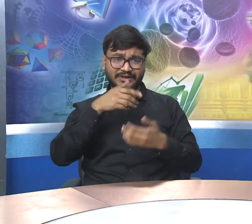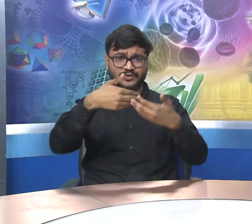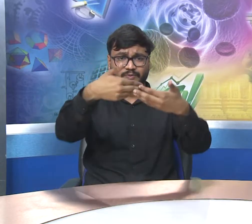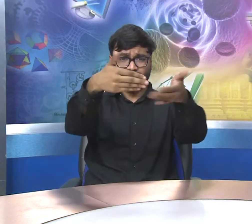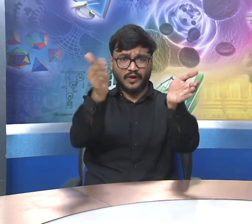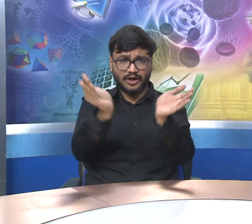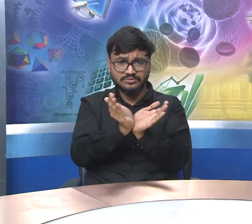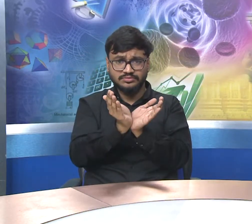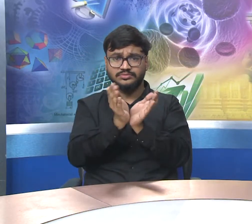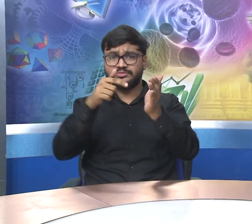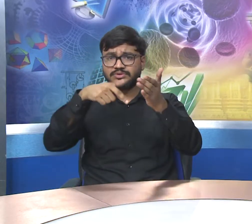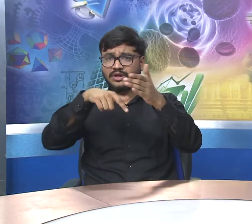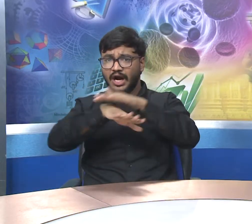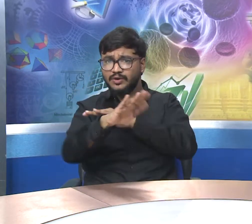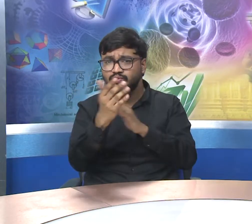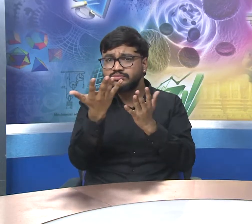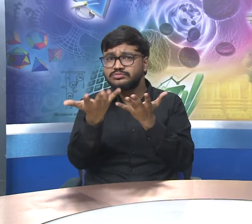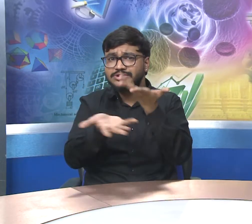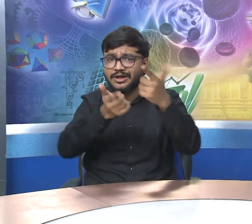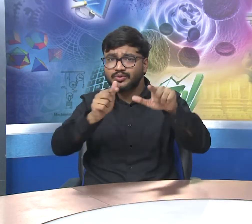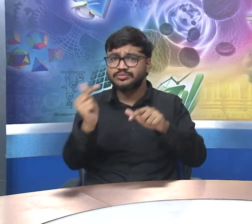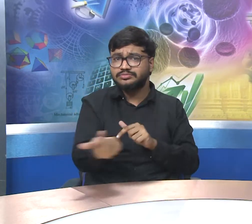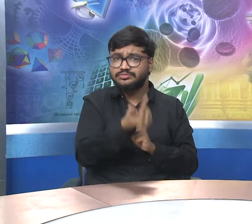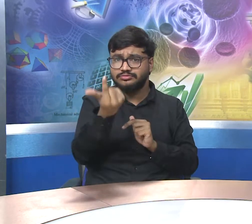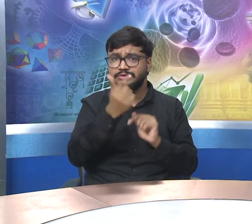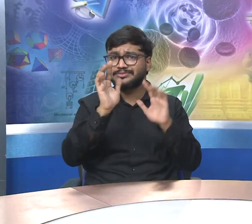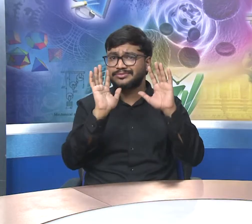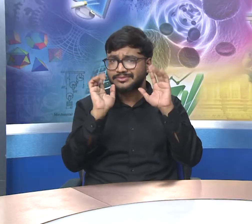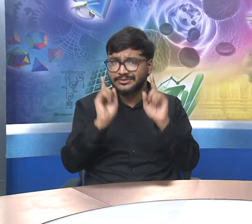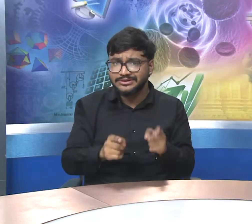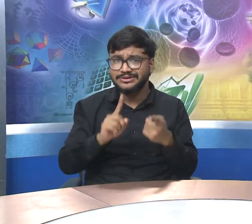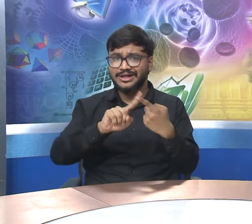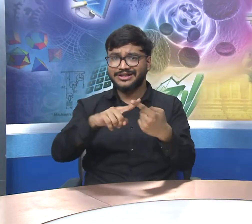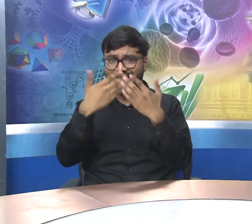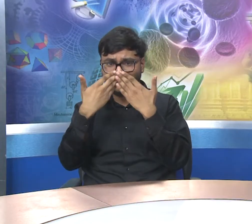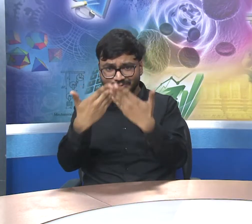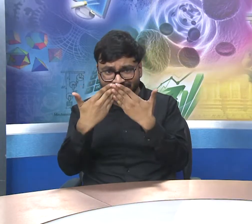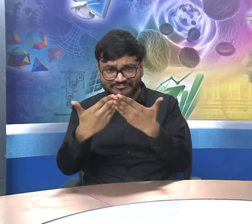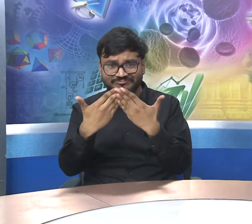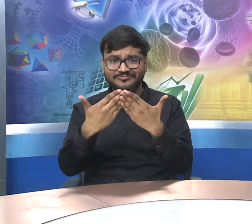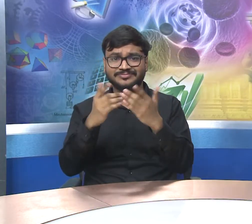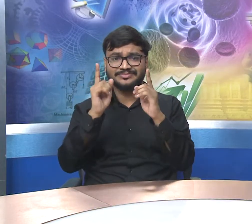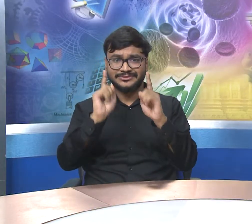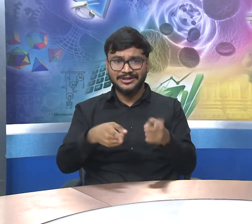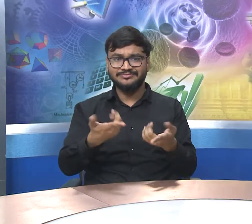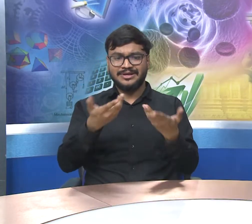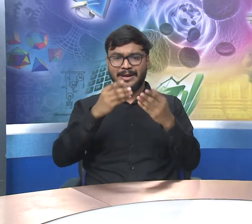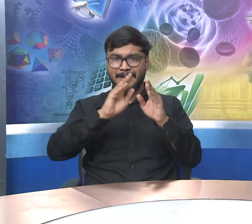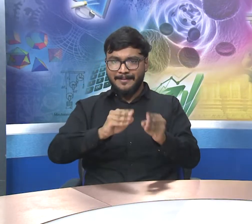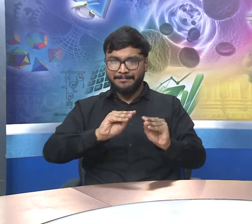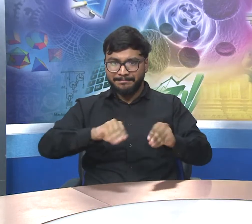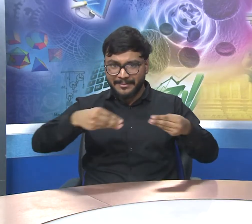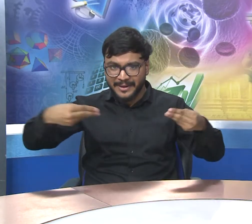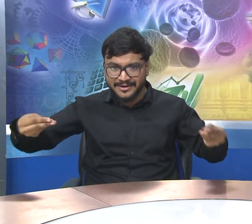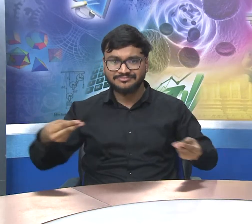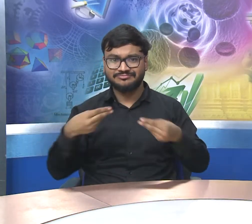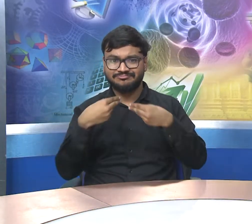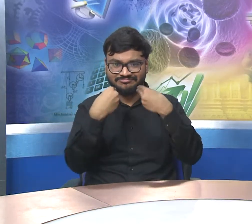For the Indian deaf community, use of sign language in education, wide